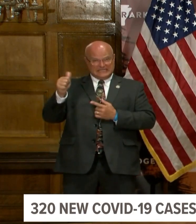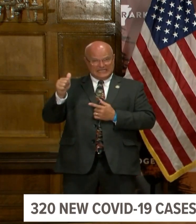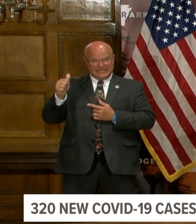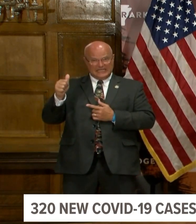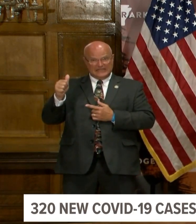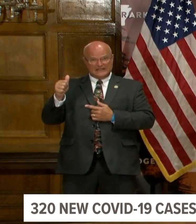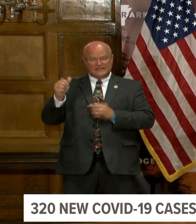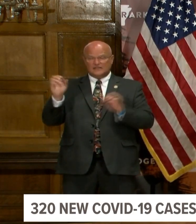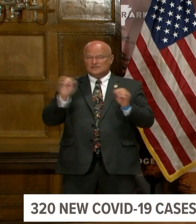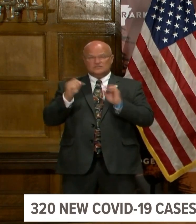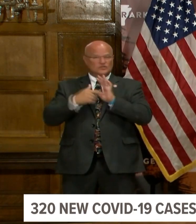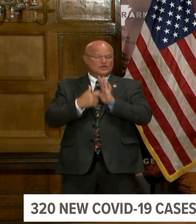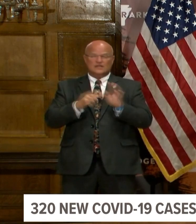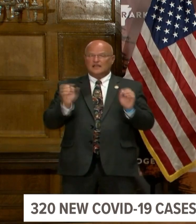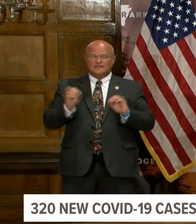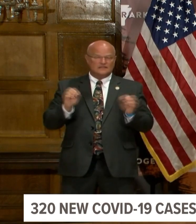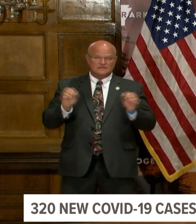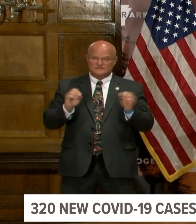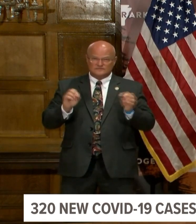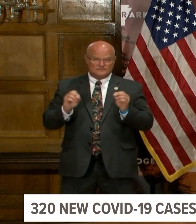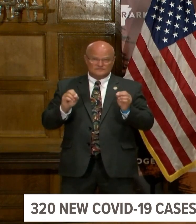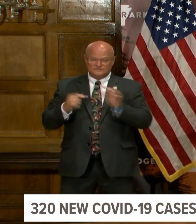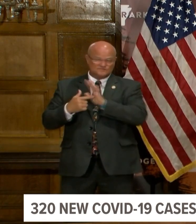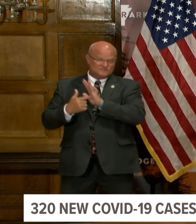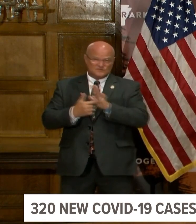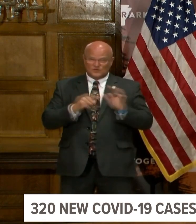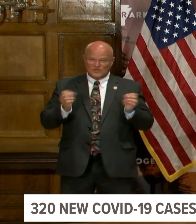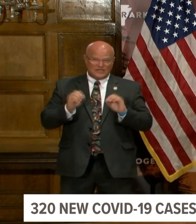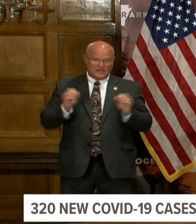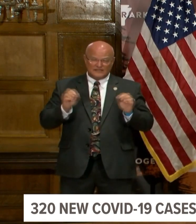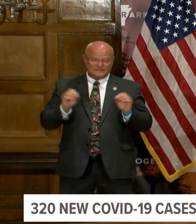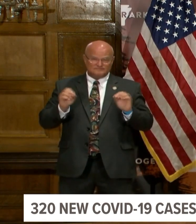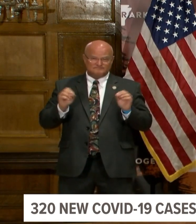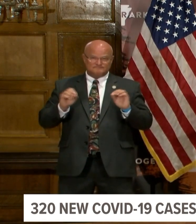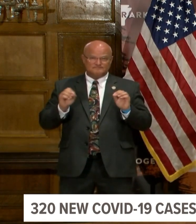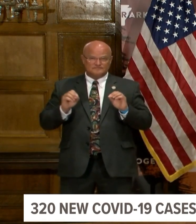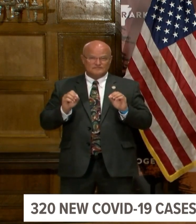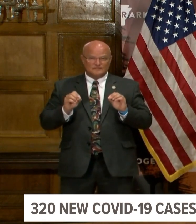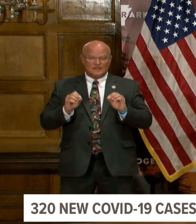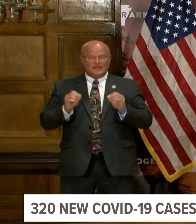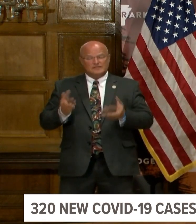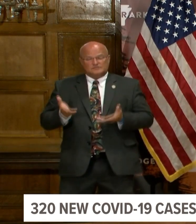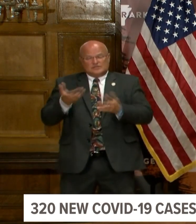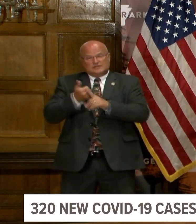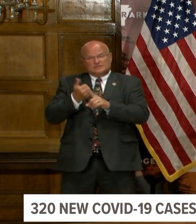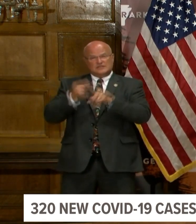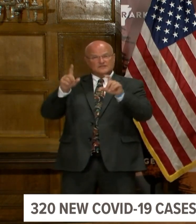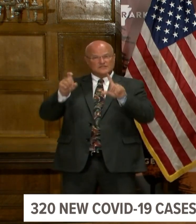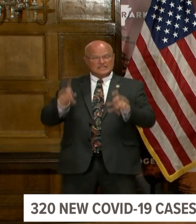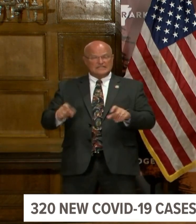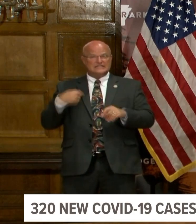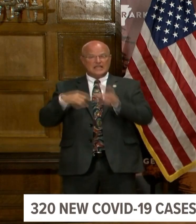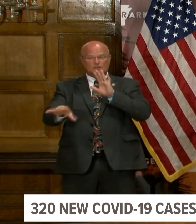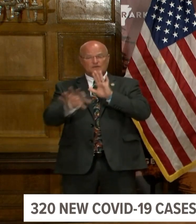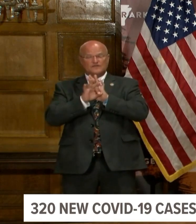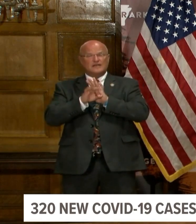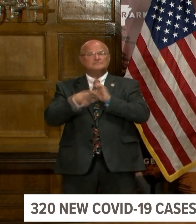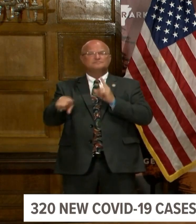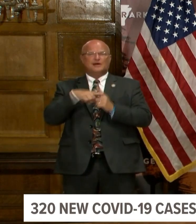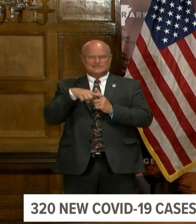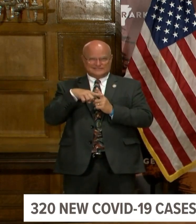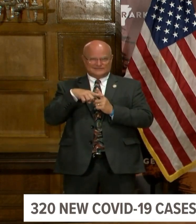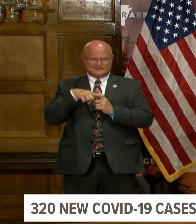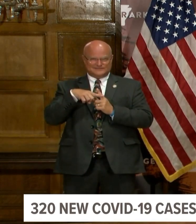were asymptomatic. That is, they had no symptoms whatsoever. They presented for testing, and we found them to be